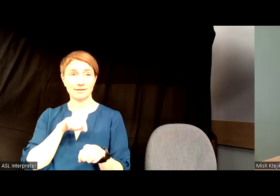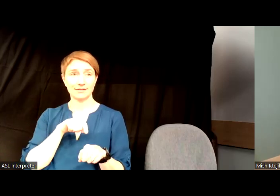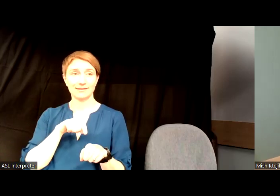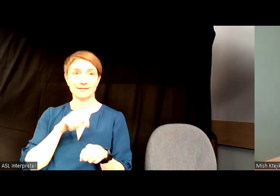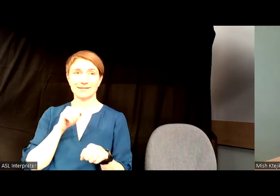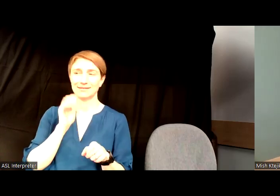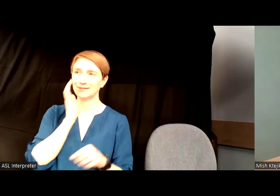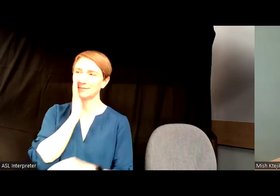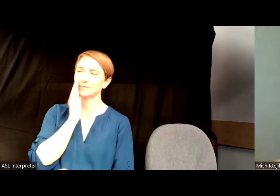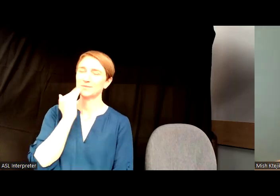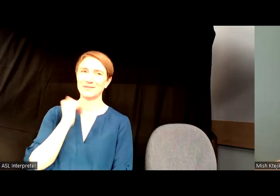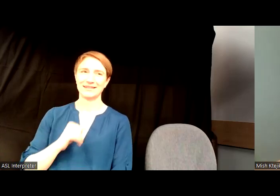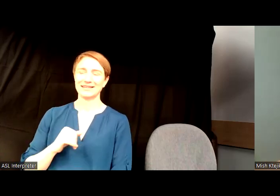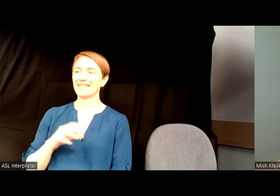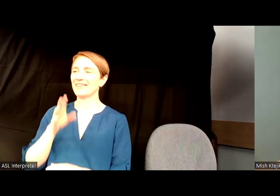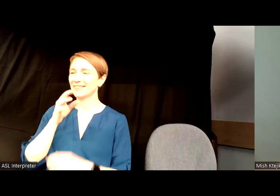Jack, go ahead, Sammy.